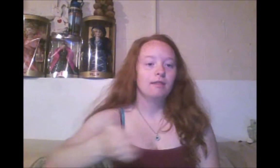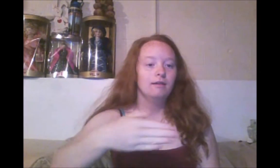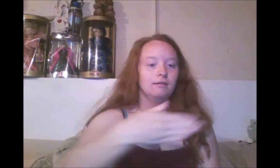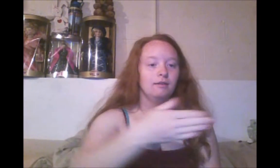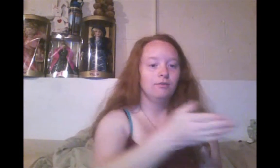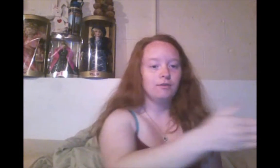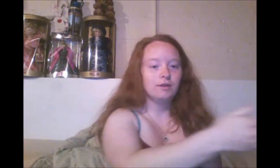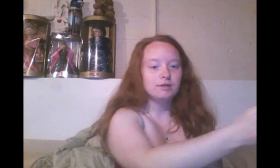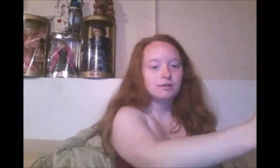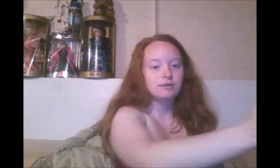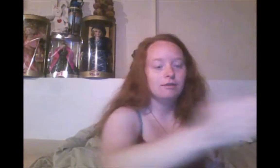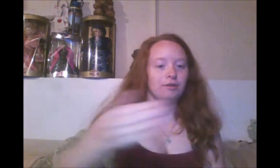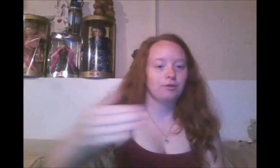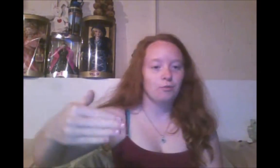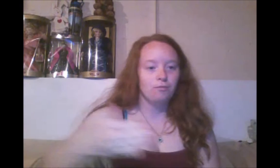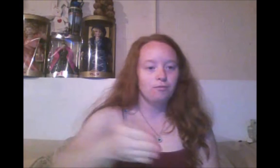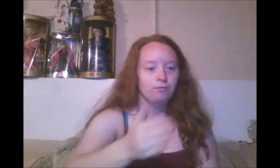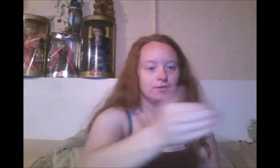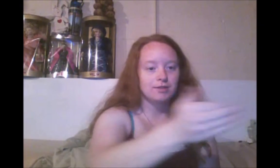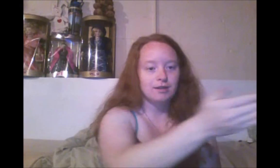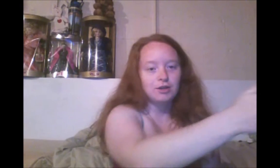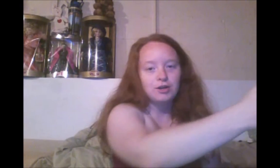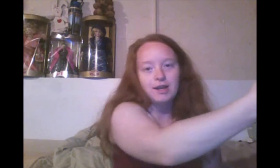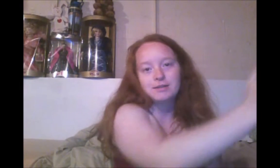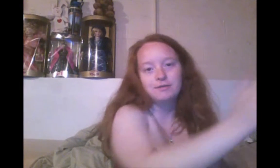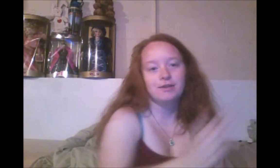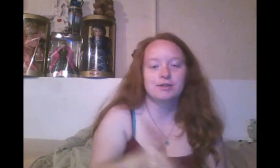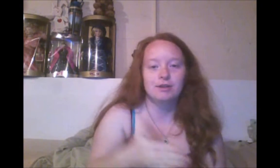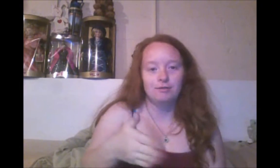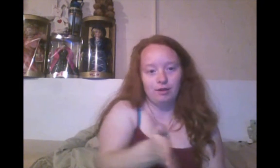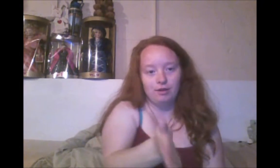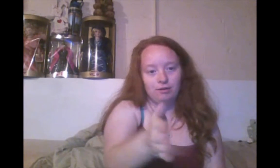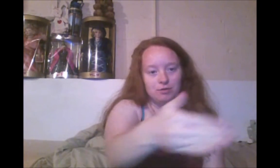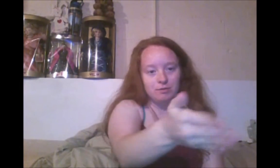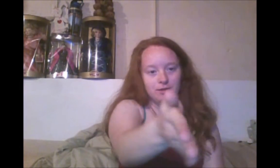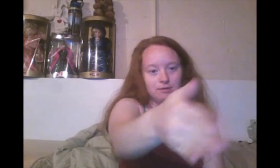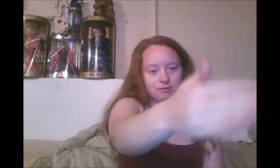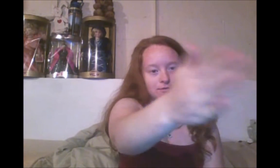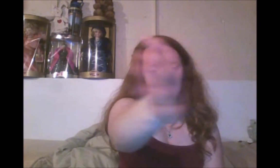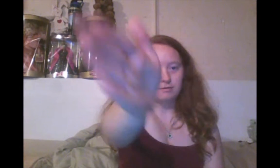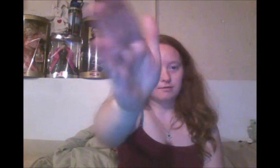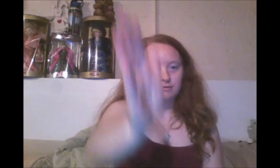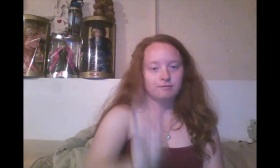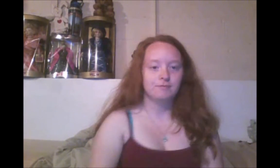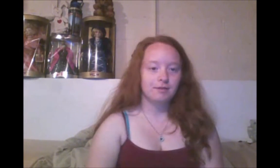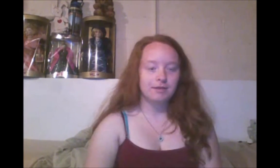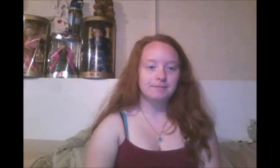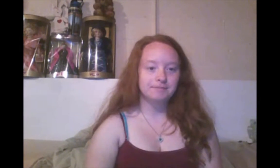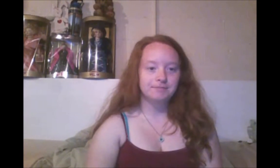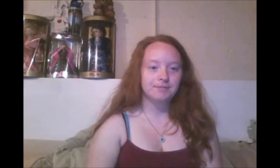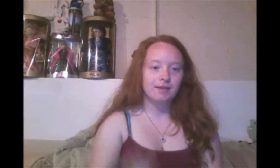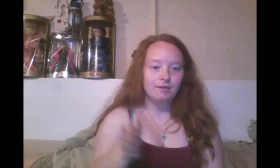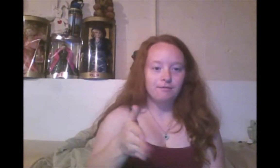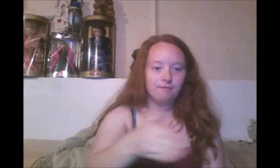This is fish. You just pretend like your hand's a fish and you're swimming. Okay.